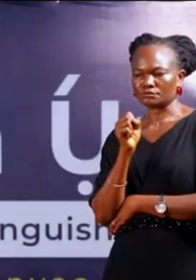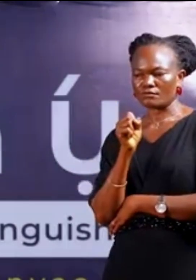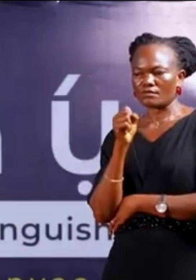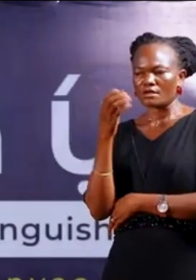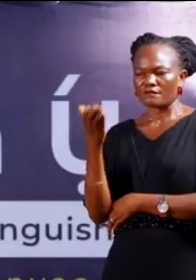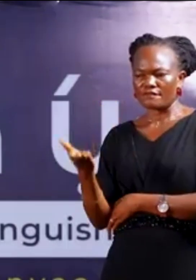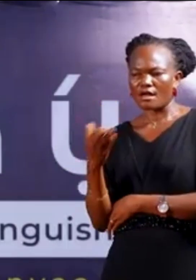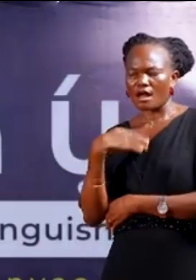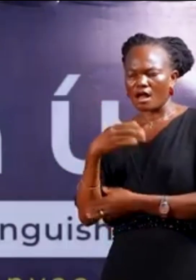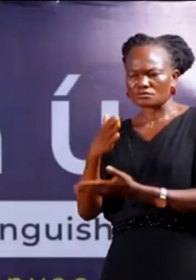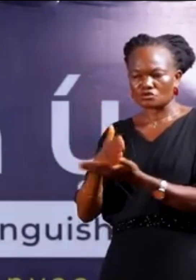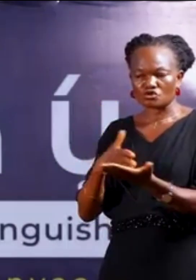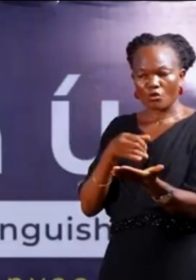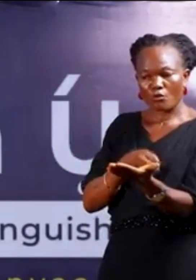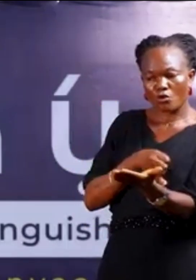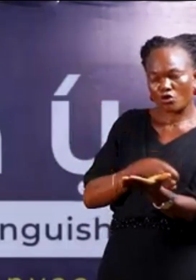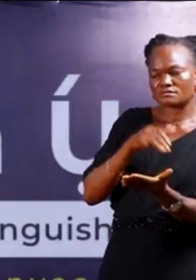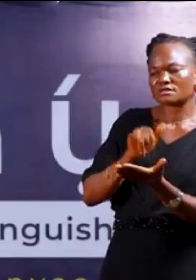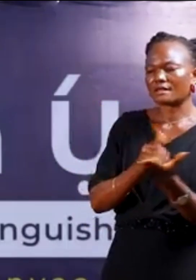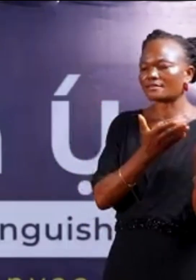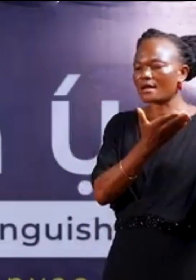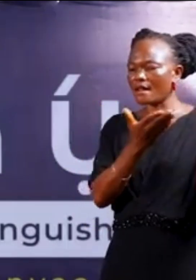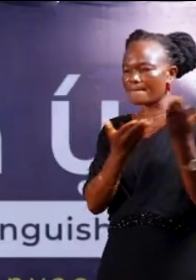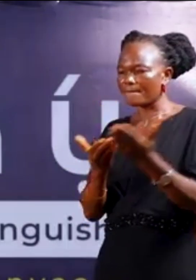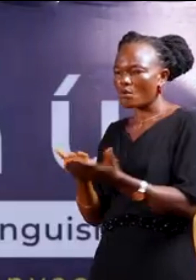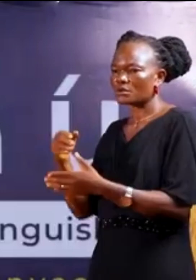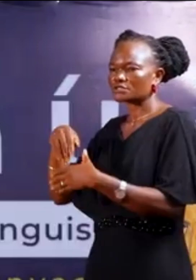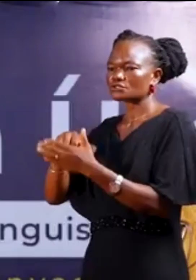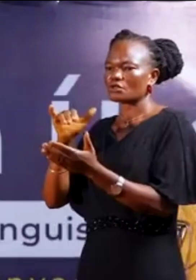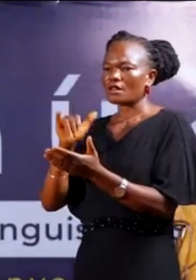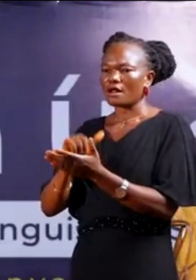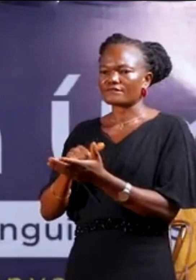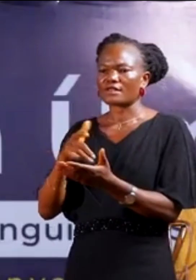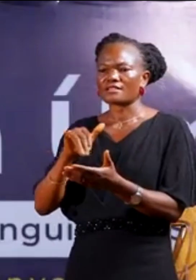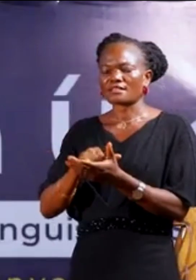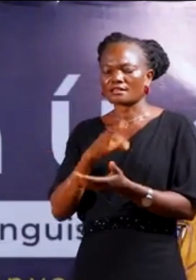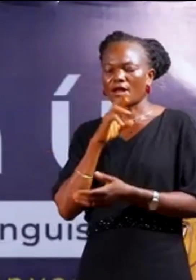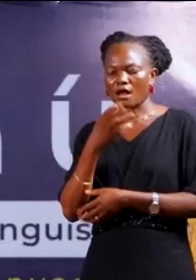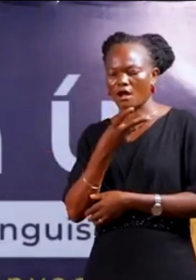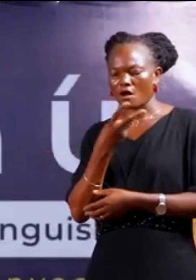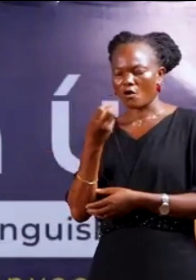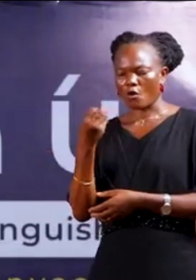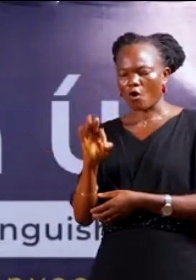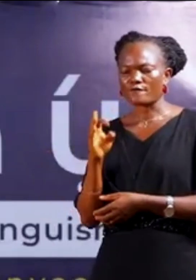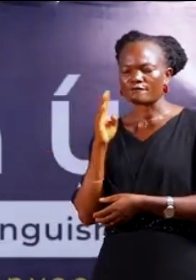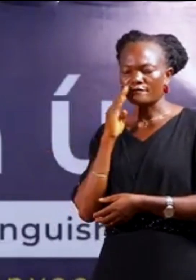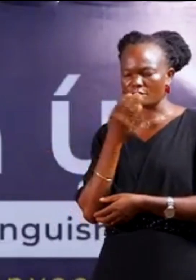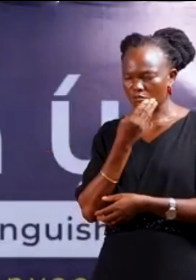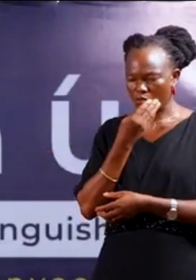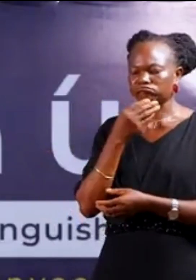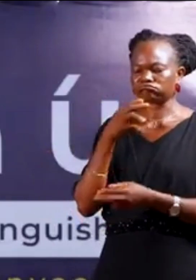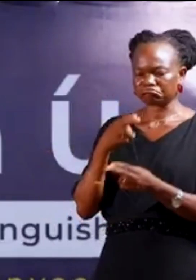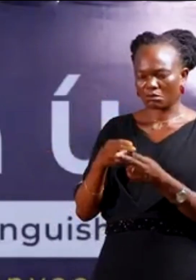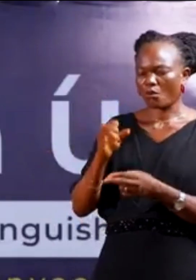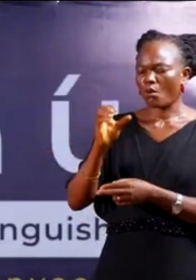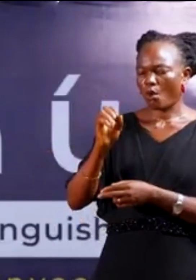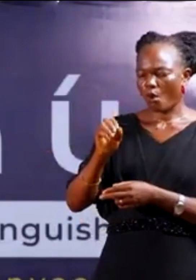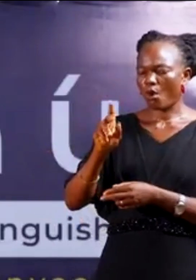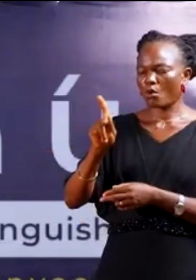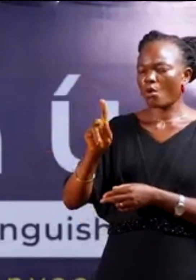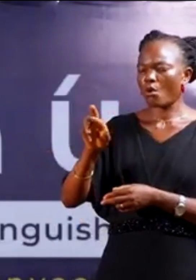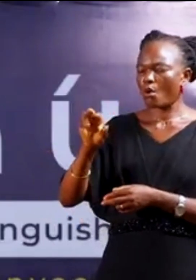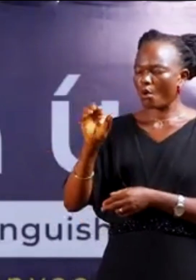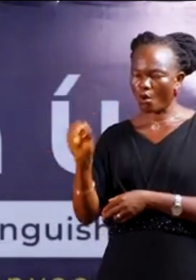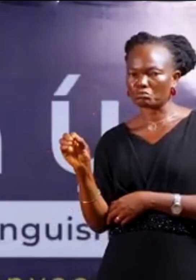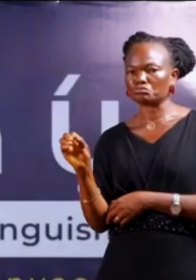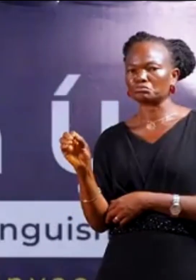There are certain crops that were brought into the New World, into the Caribbeans, that were of Igbo origin. I mentioned okra,